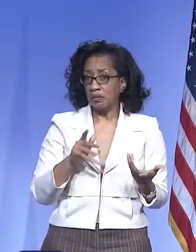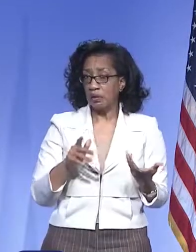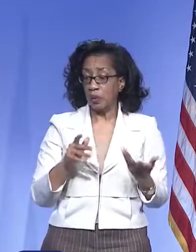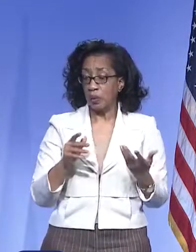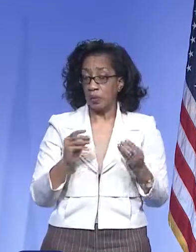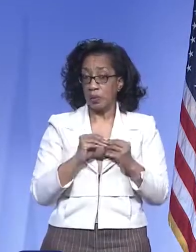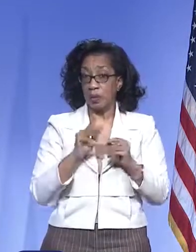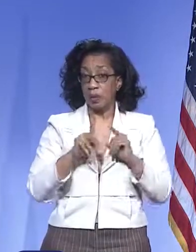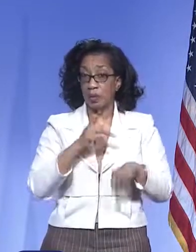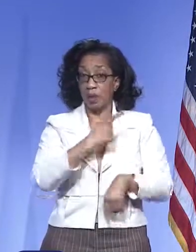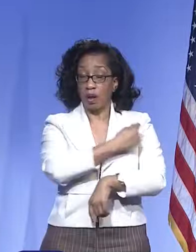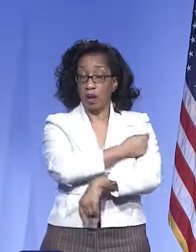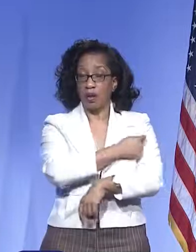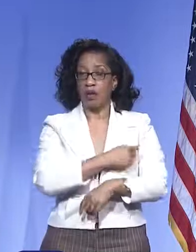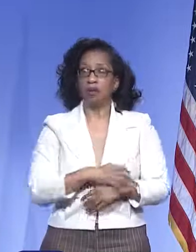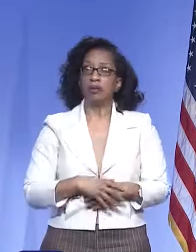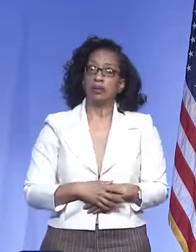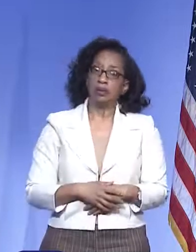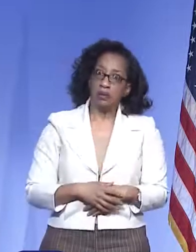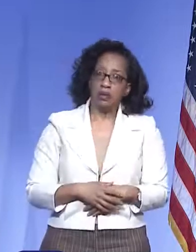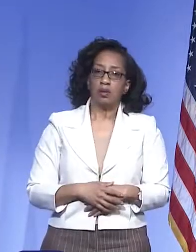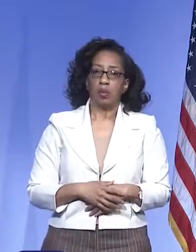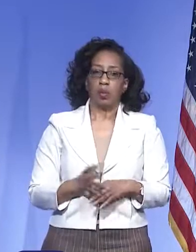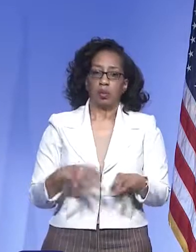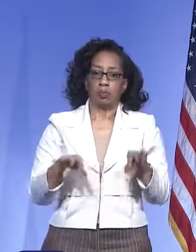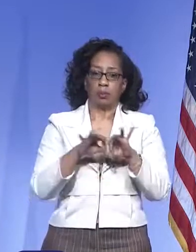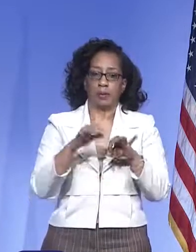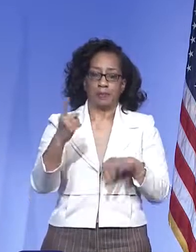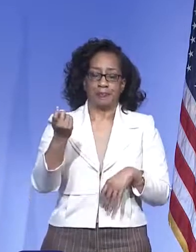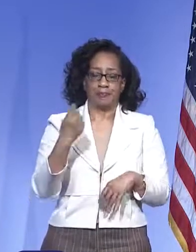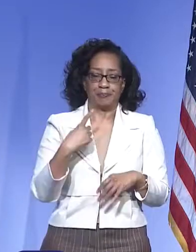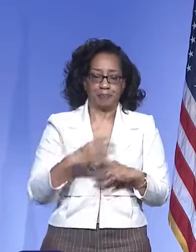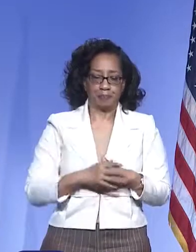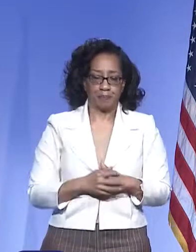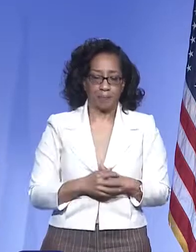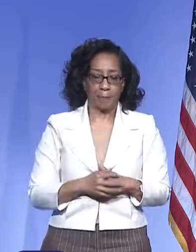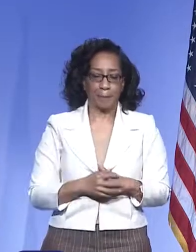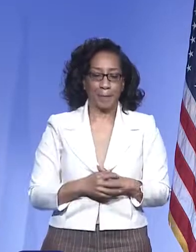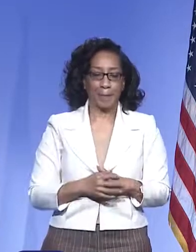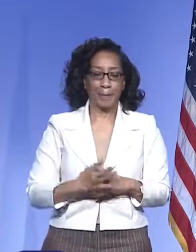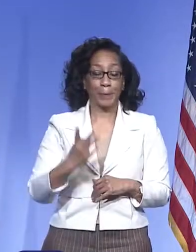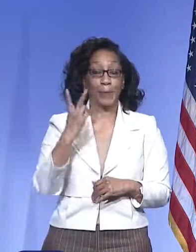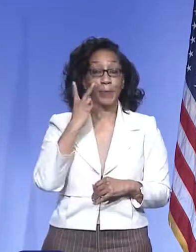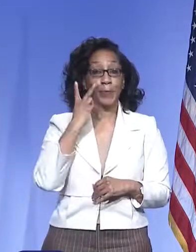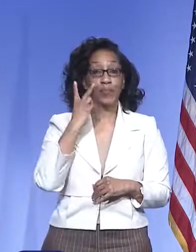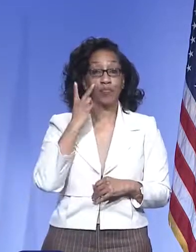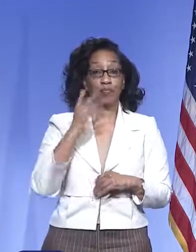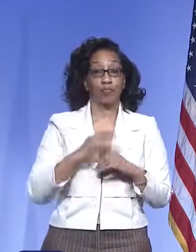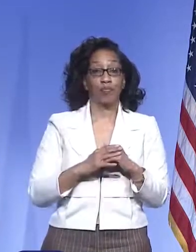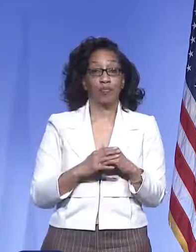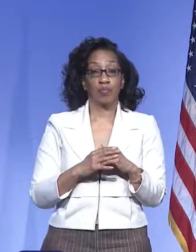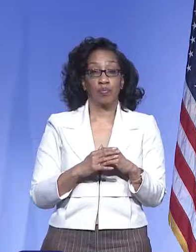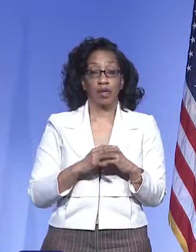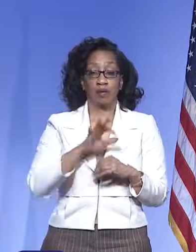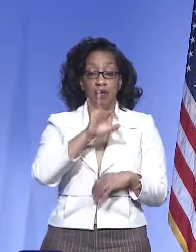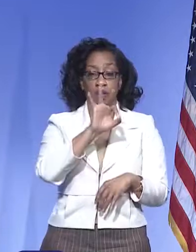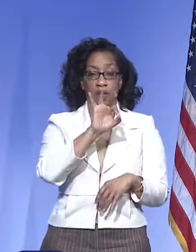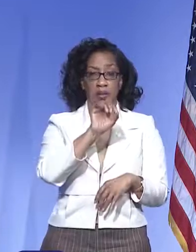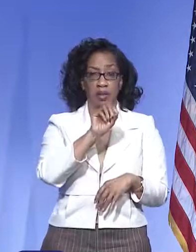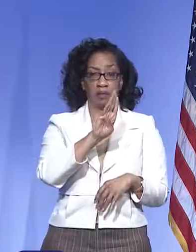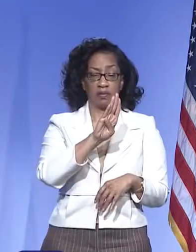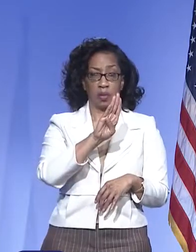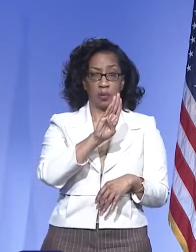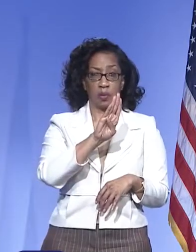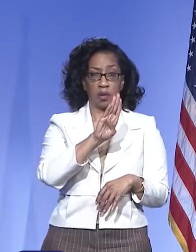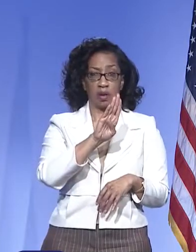$1 million question, right? So what we are seeing is anywhere over, say, February